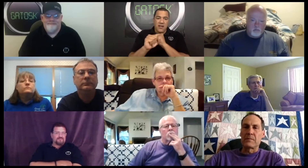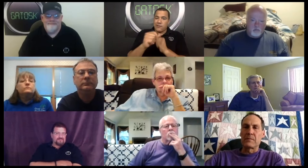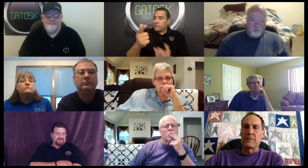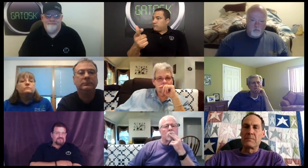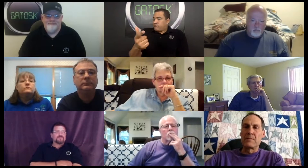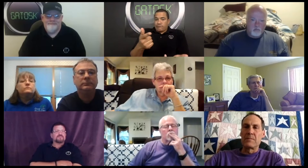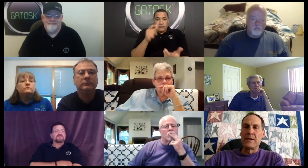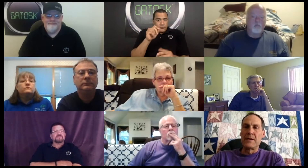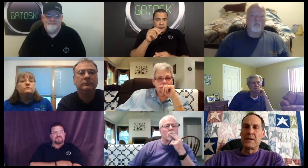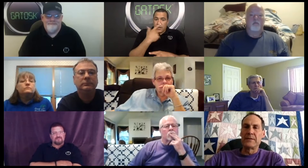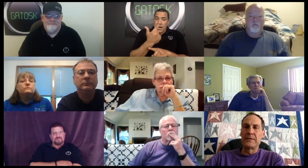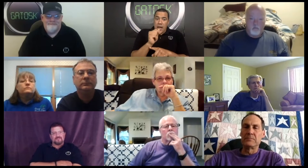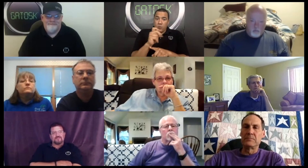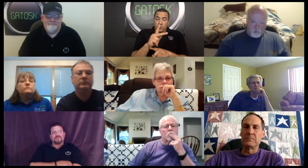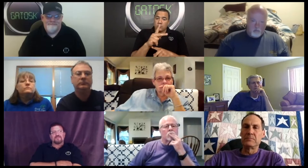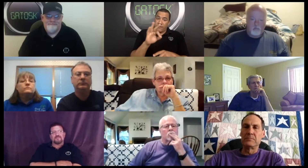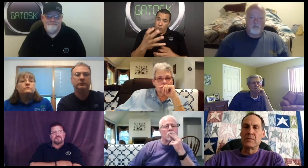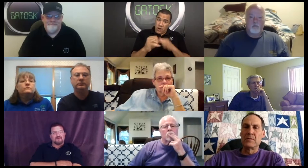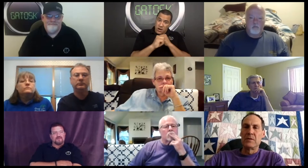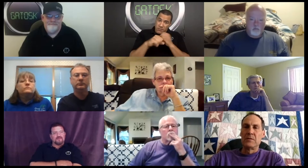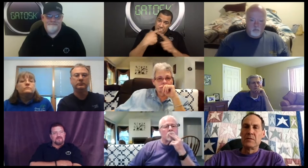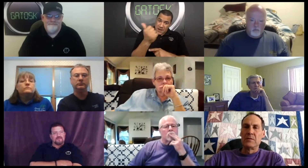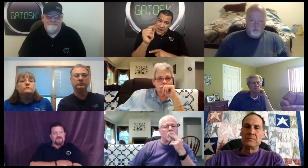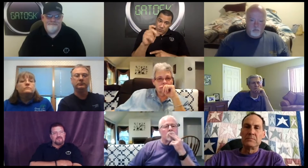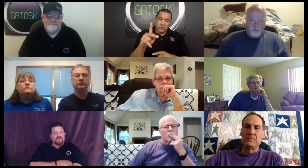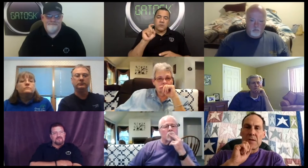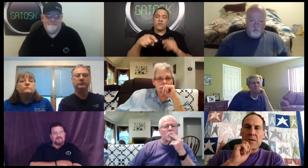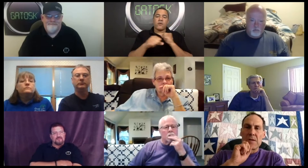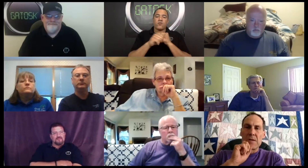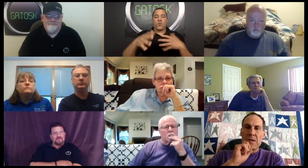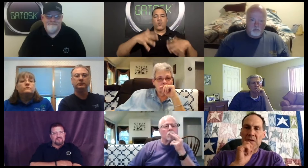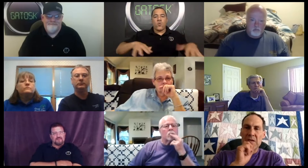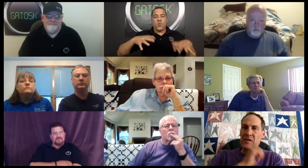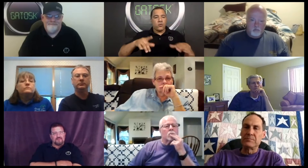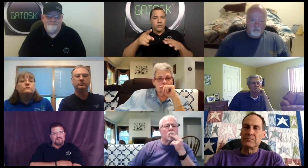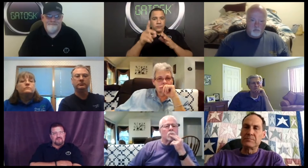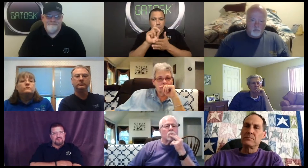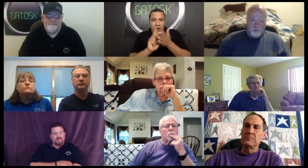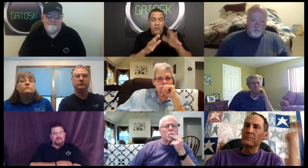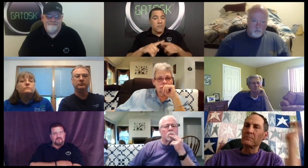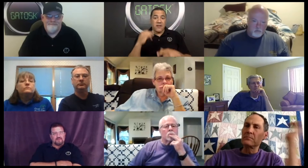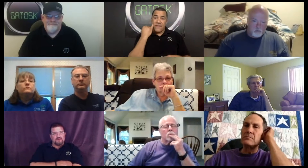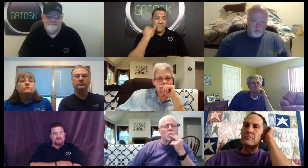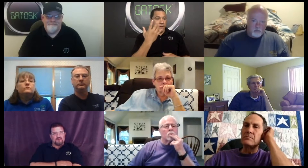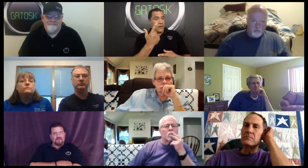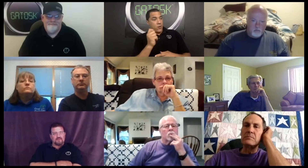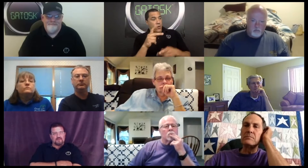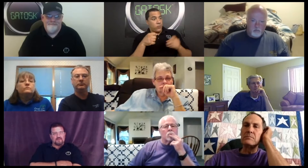see your advertisement anywhere. It could be Gatosk. If you want to advertise about Gatosk, you have to, your clothing or apparel,